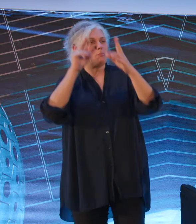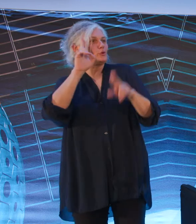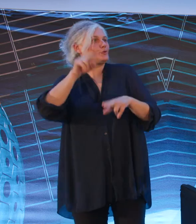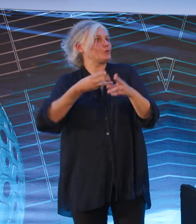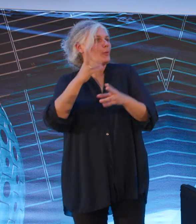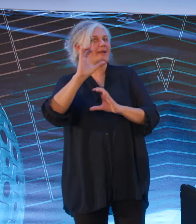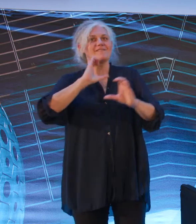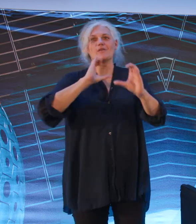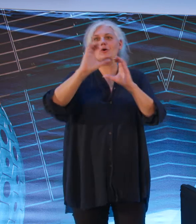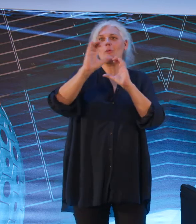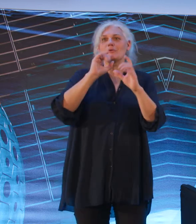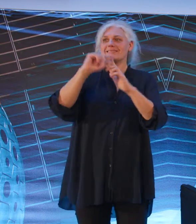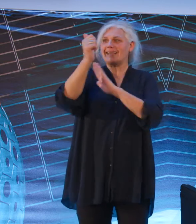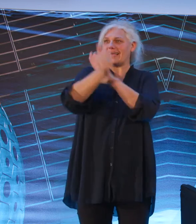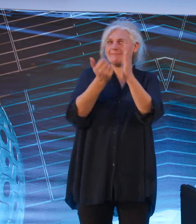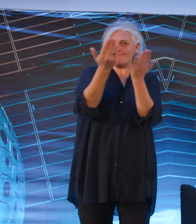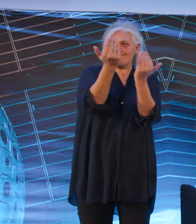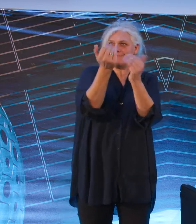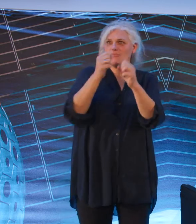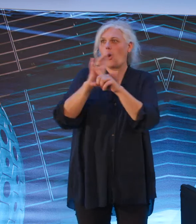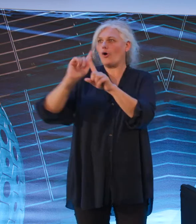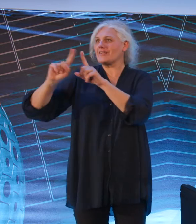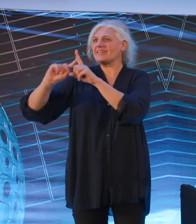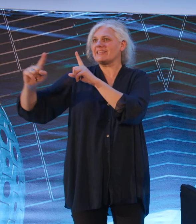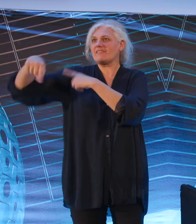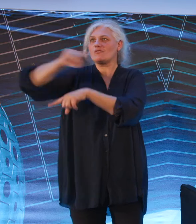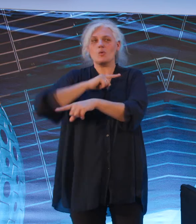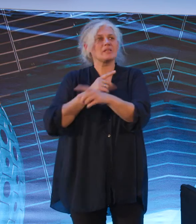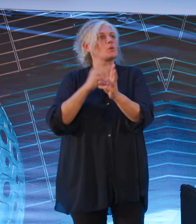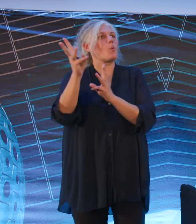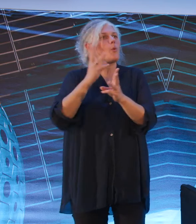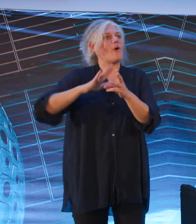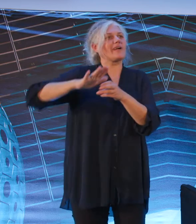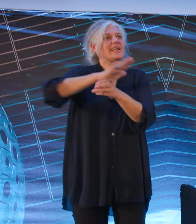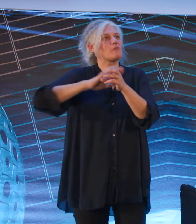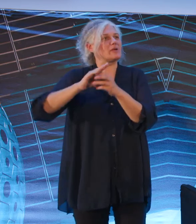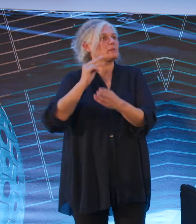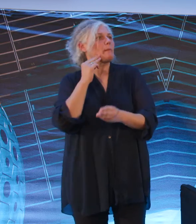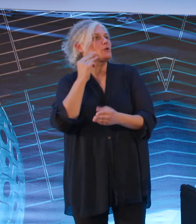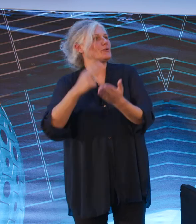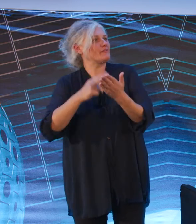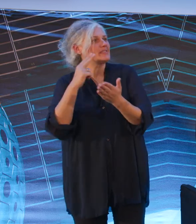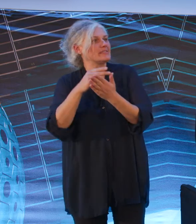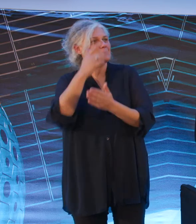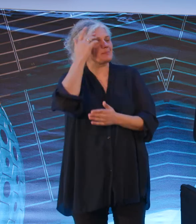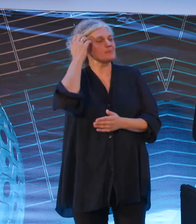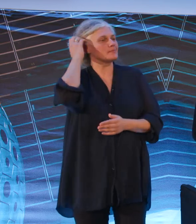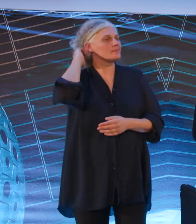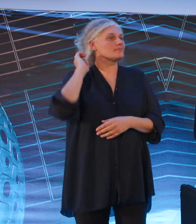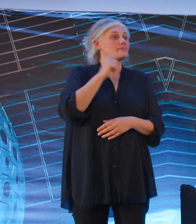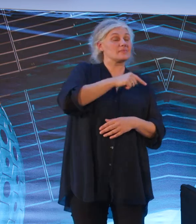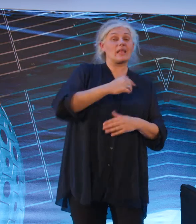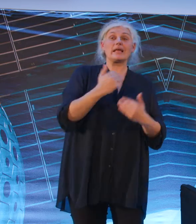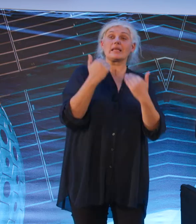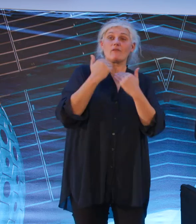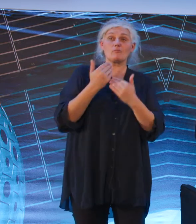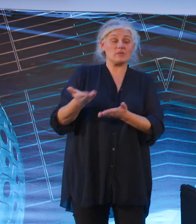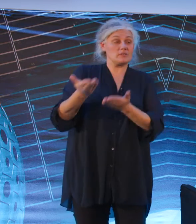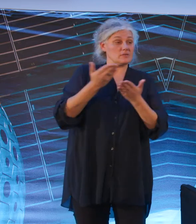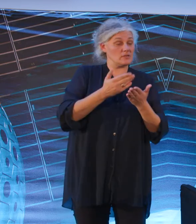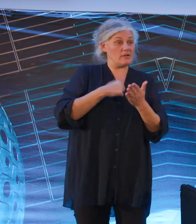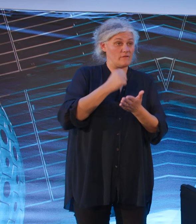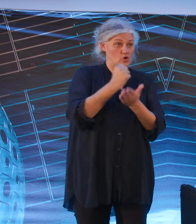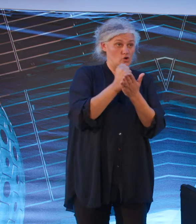communication and experiences in all walks of Maynooth University life. Exactly. Now this information was passed on to the